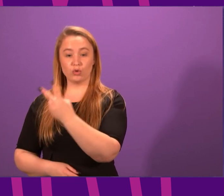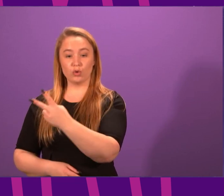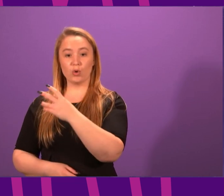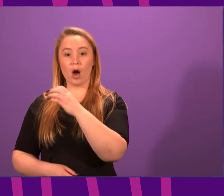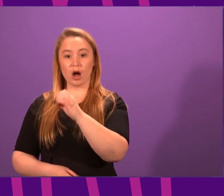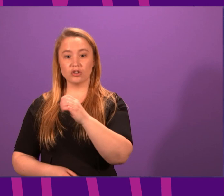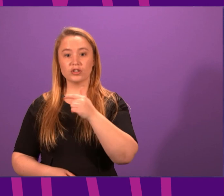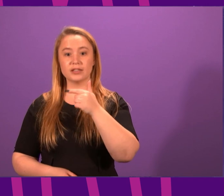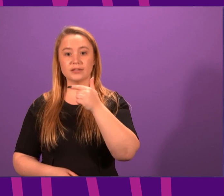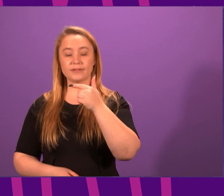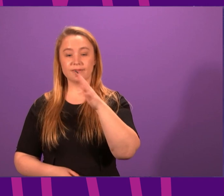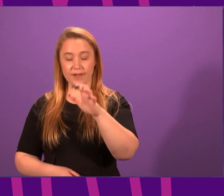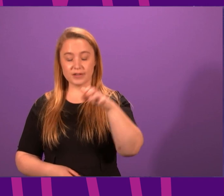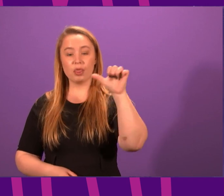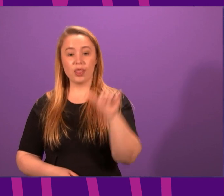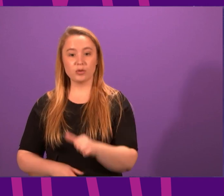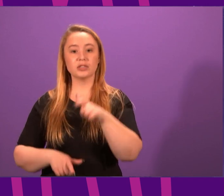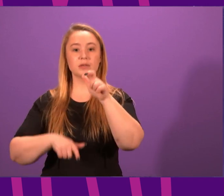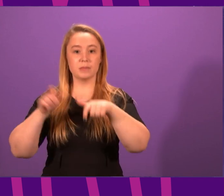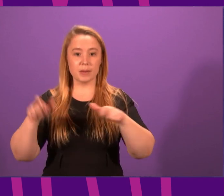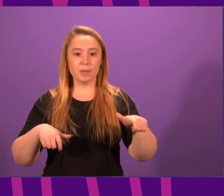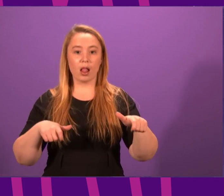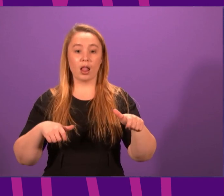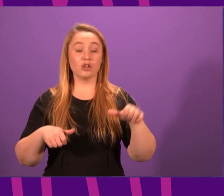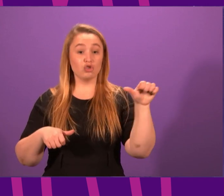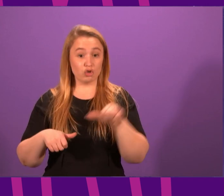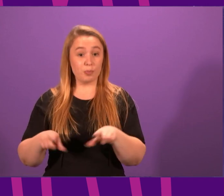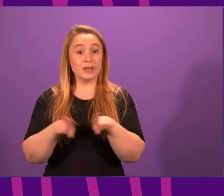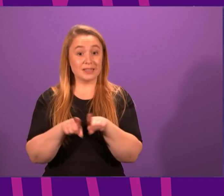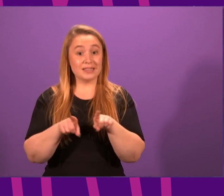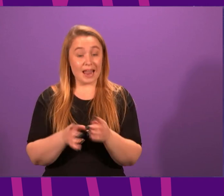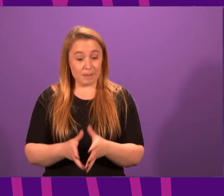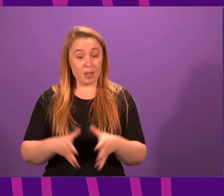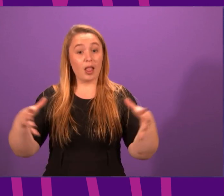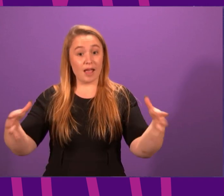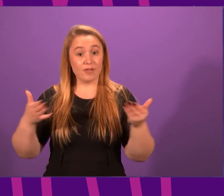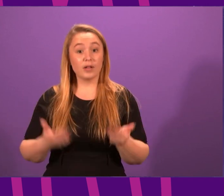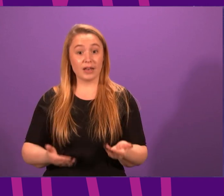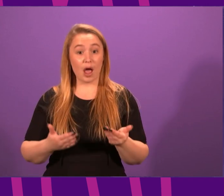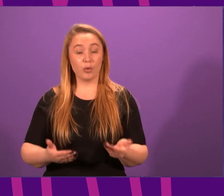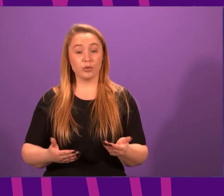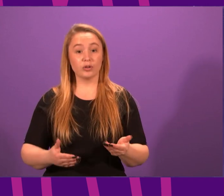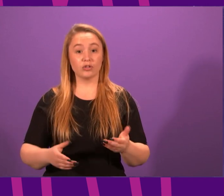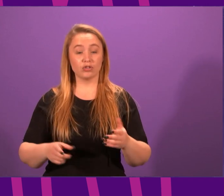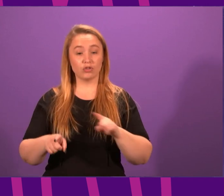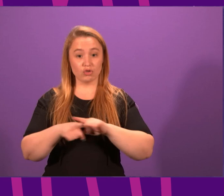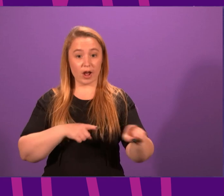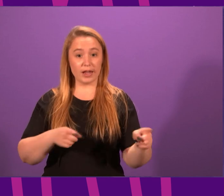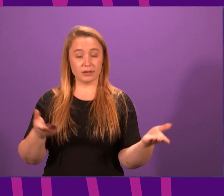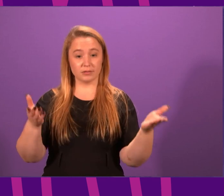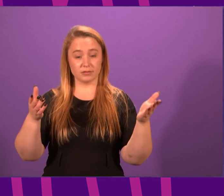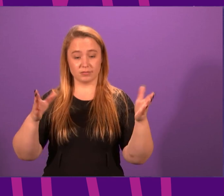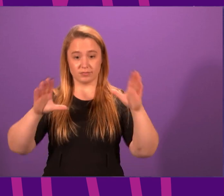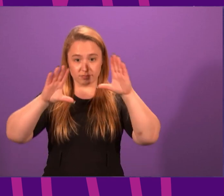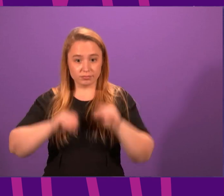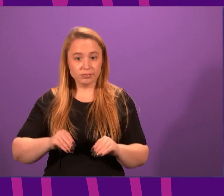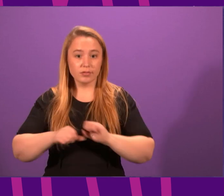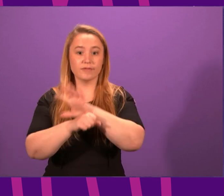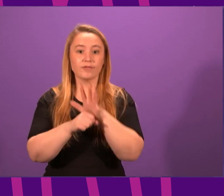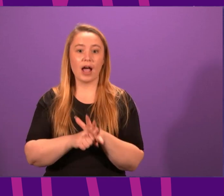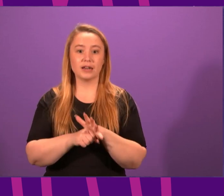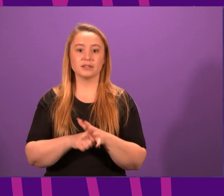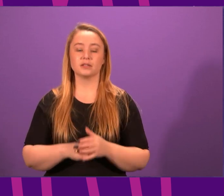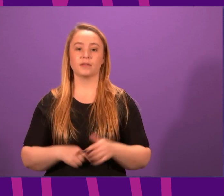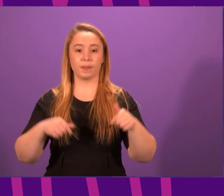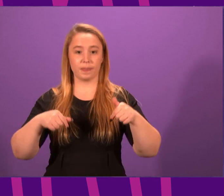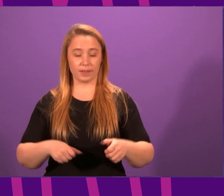715,000 people. We should be at that level of scale and size in order to beat this virus. The legacy of this virus has